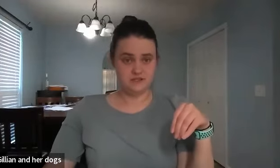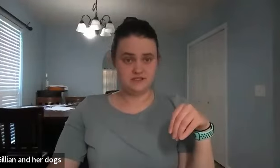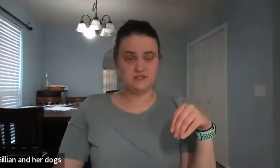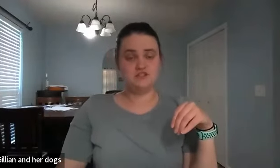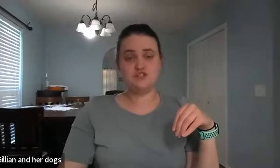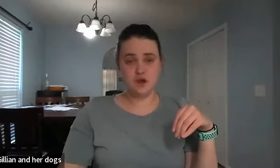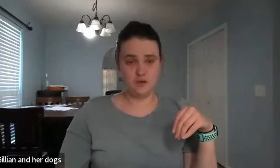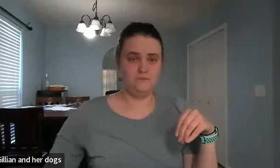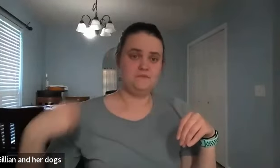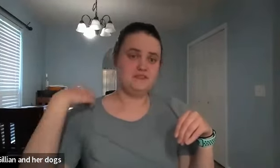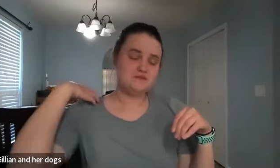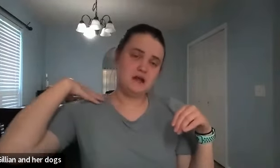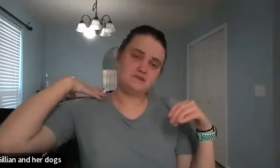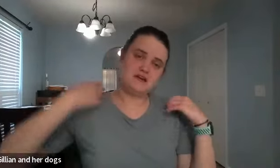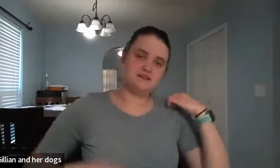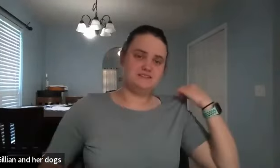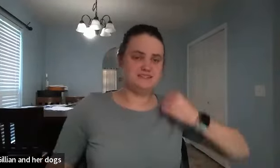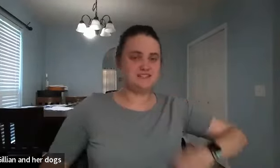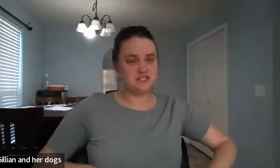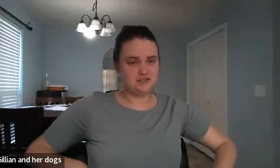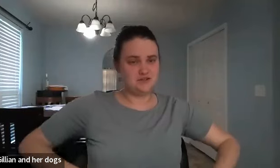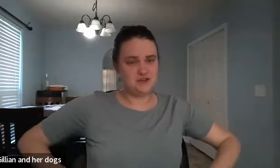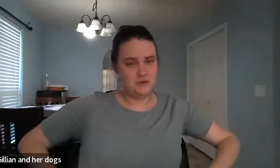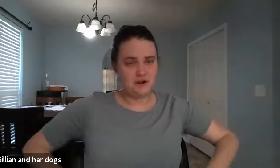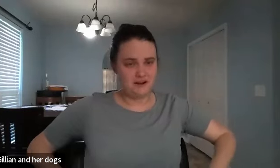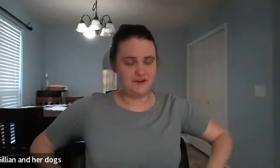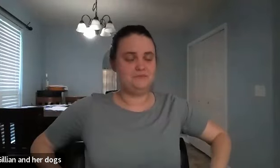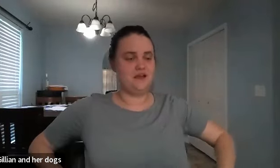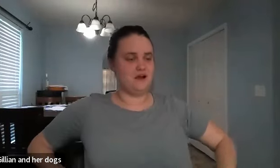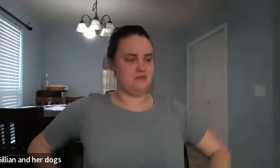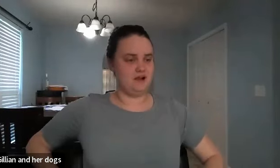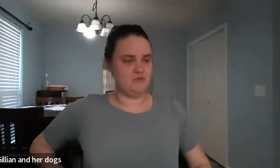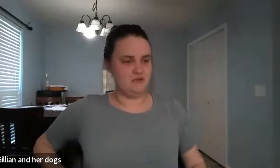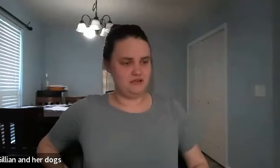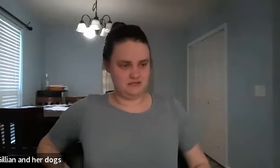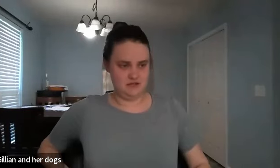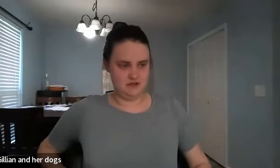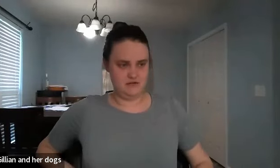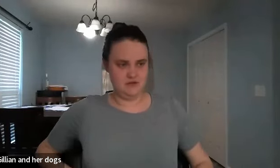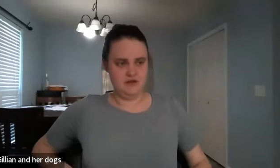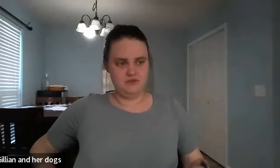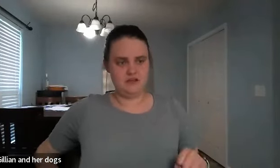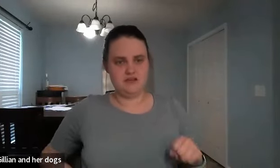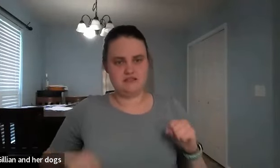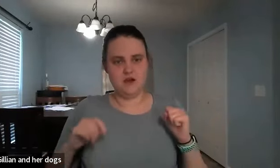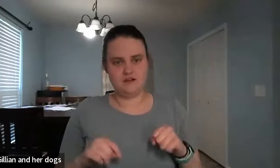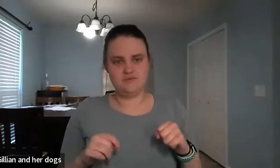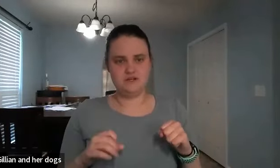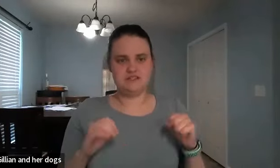octopus. So this one I was having a discussion with a coworker a couple of weeks ago because octopus